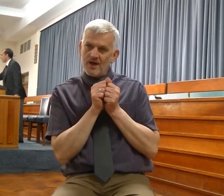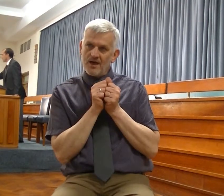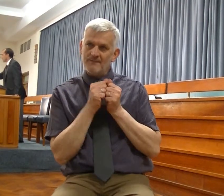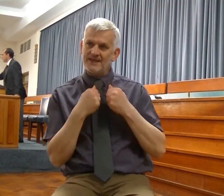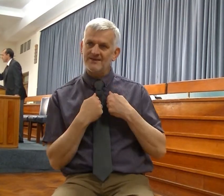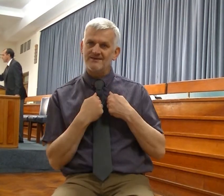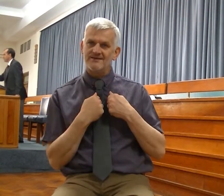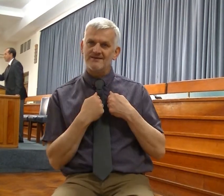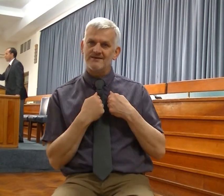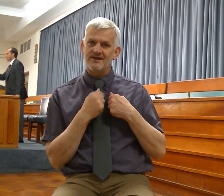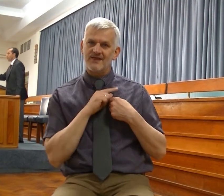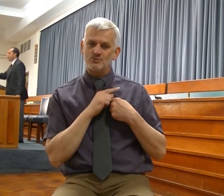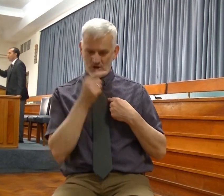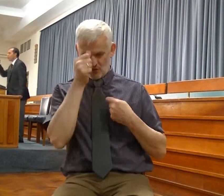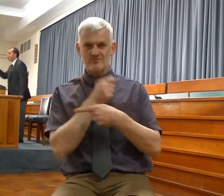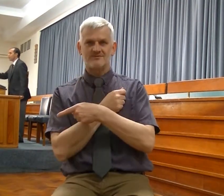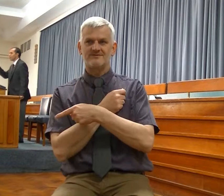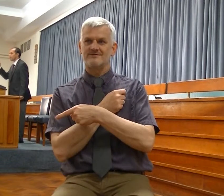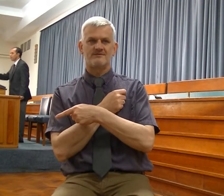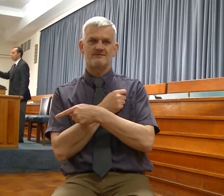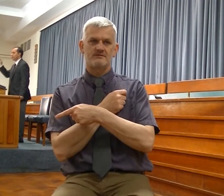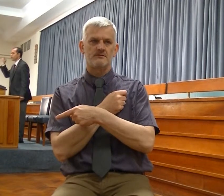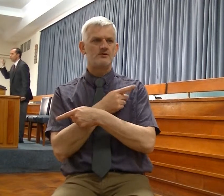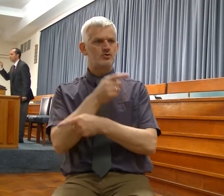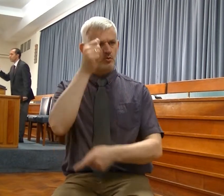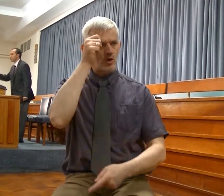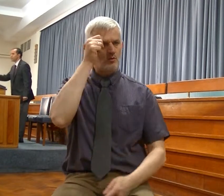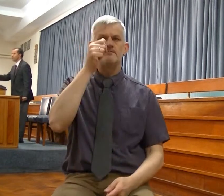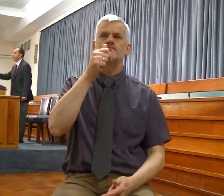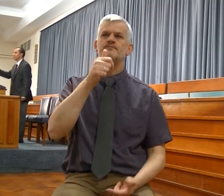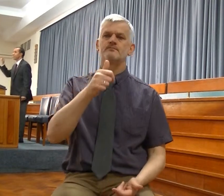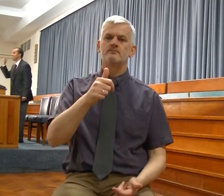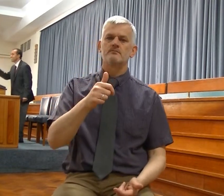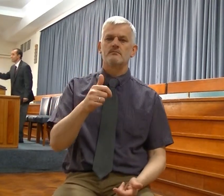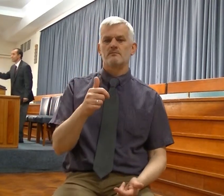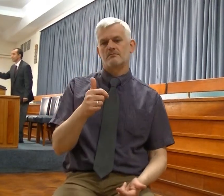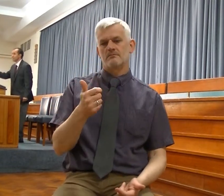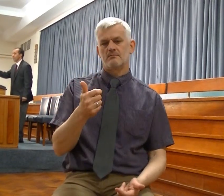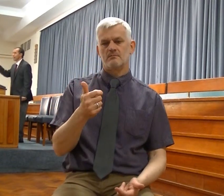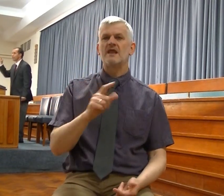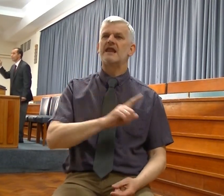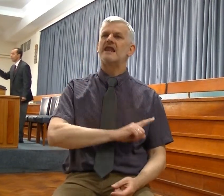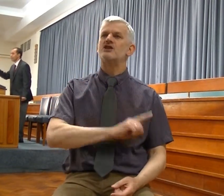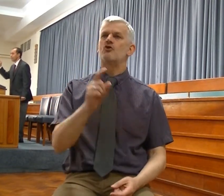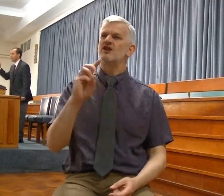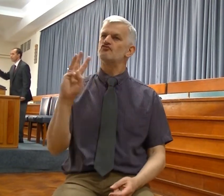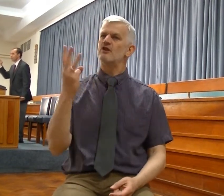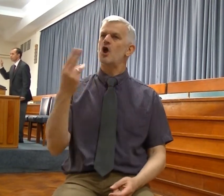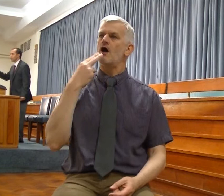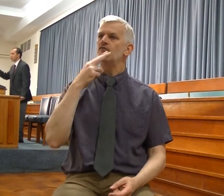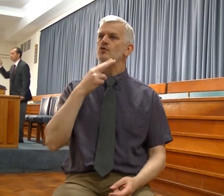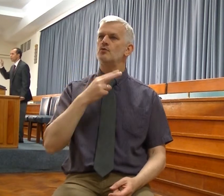by 3 o'clock on that day, all the people who have been crucified were dead. And